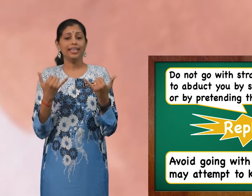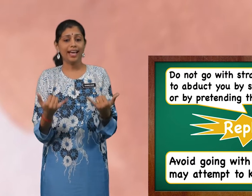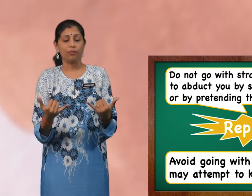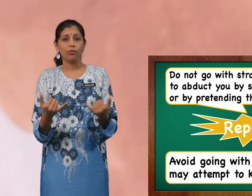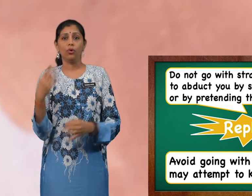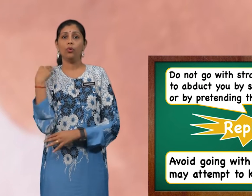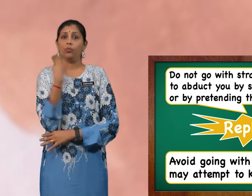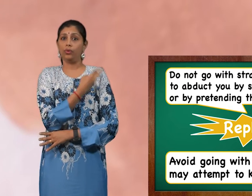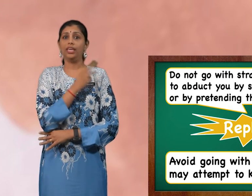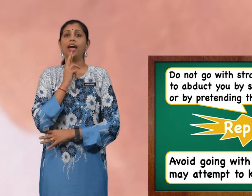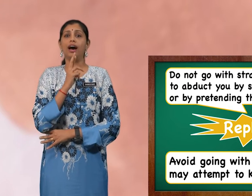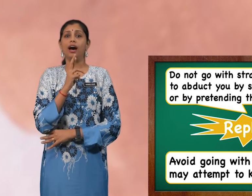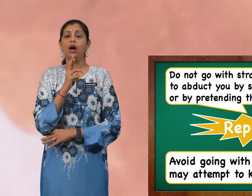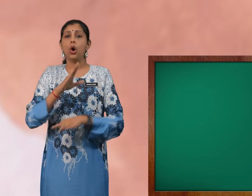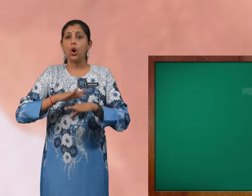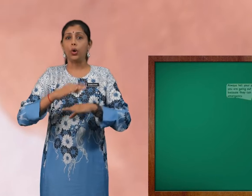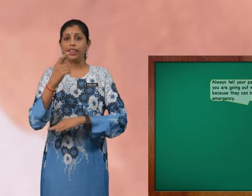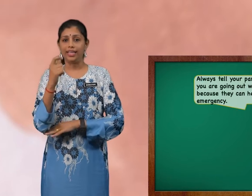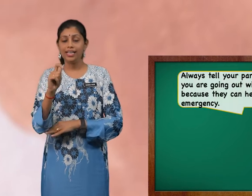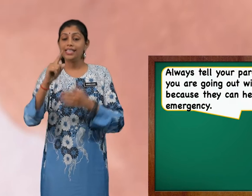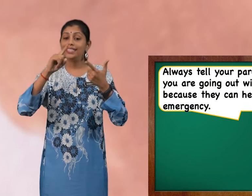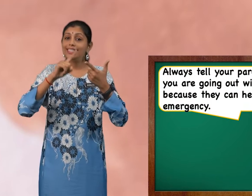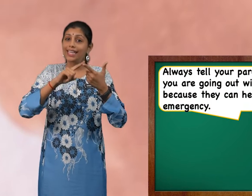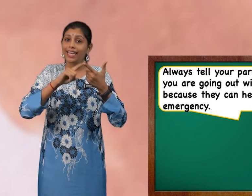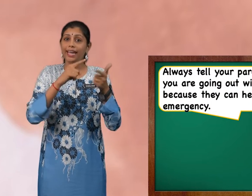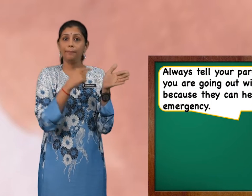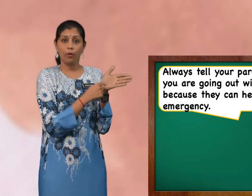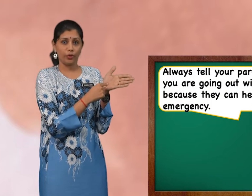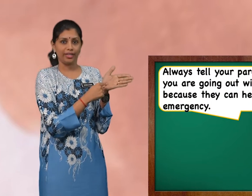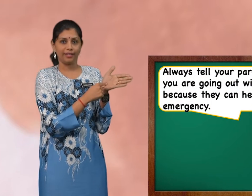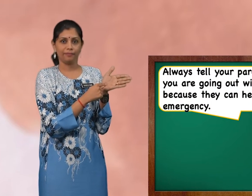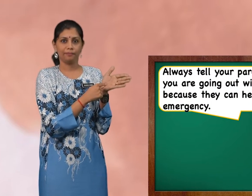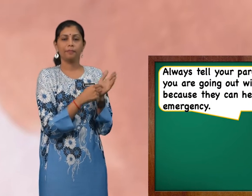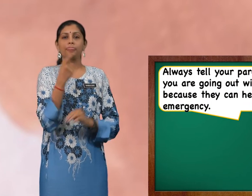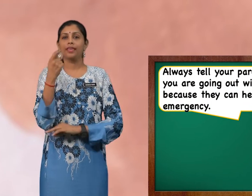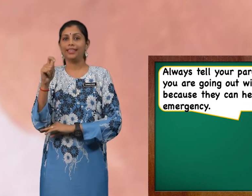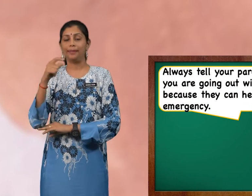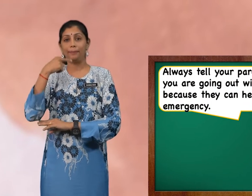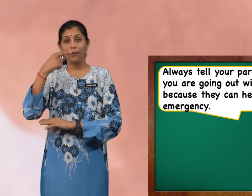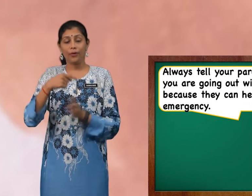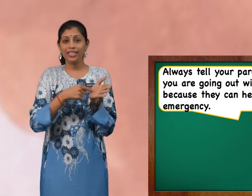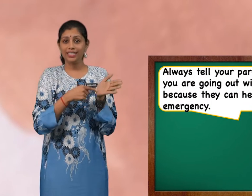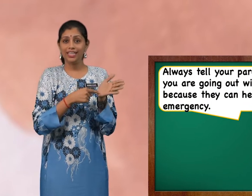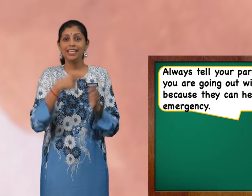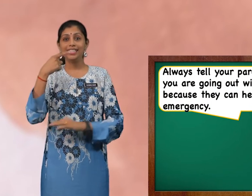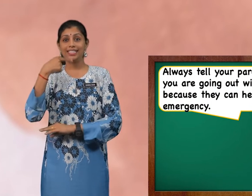Now, we are on the second point. The point